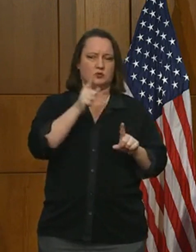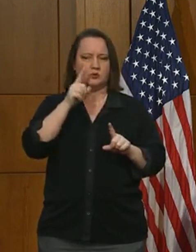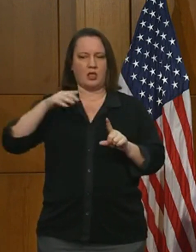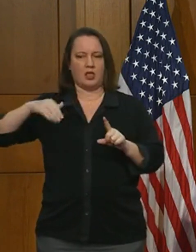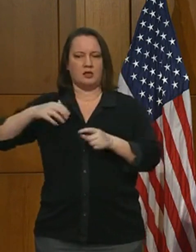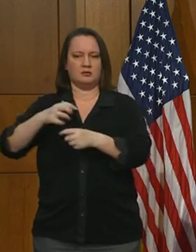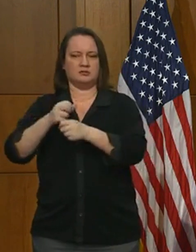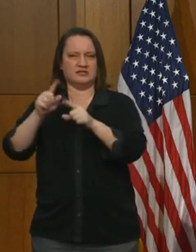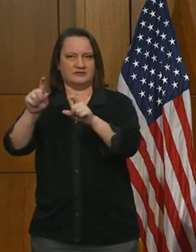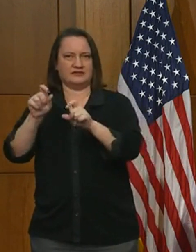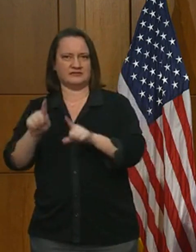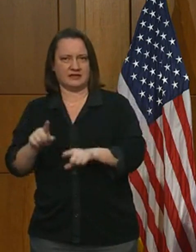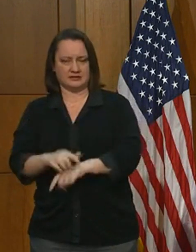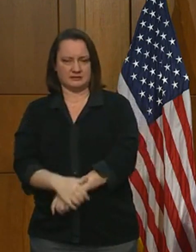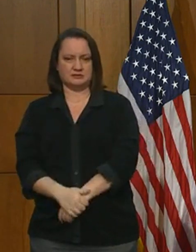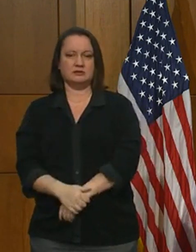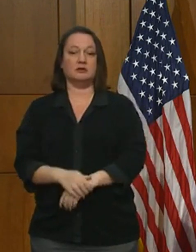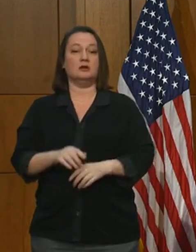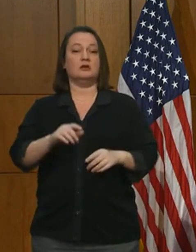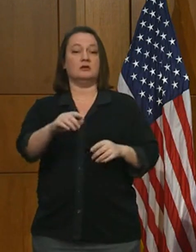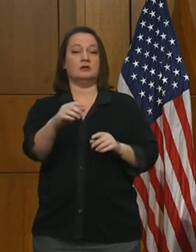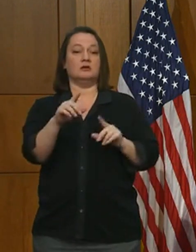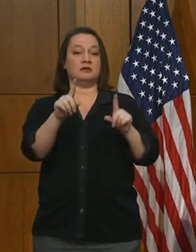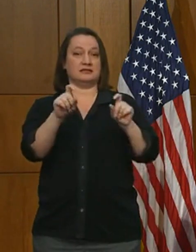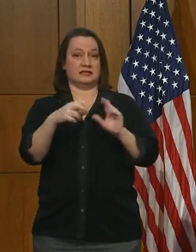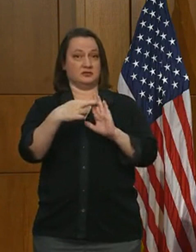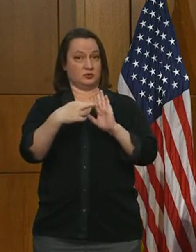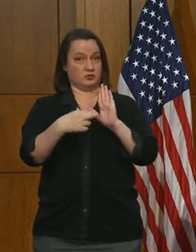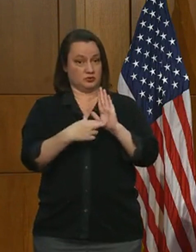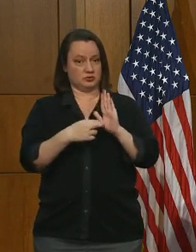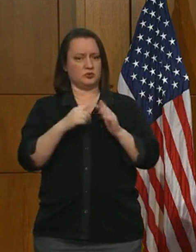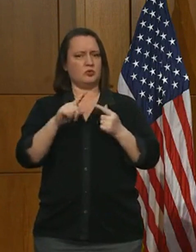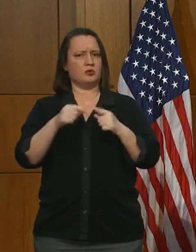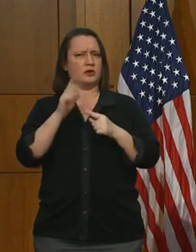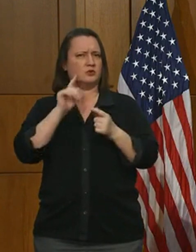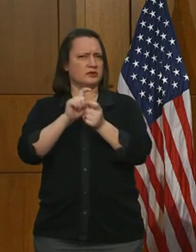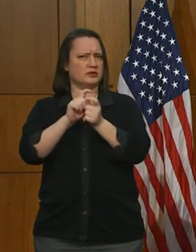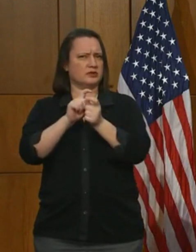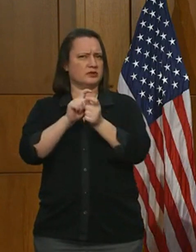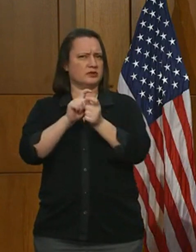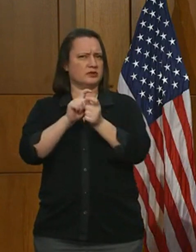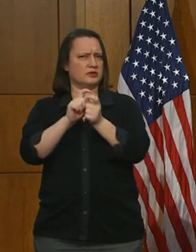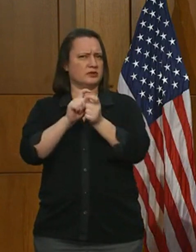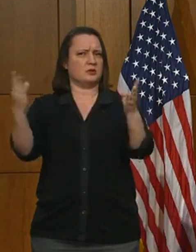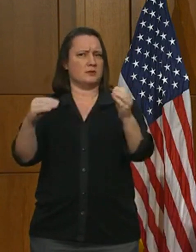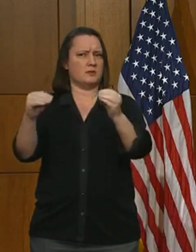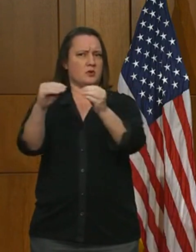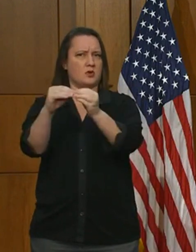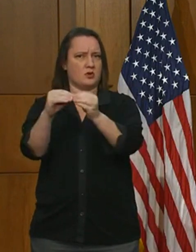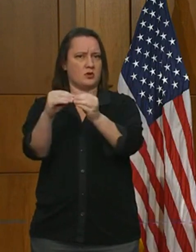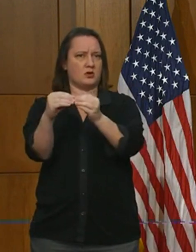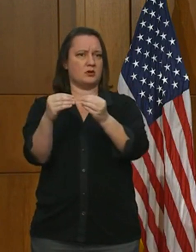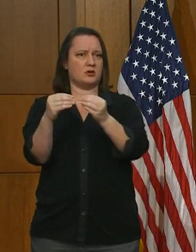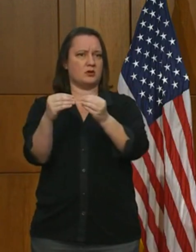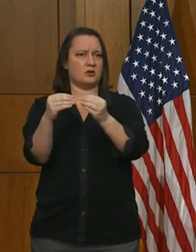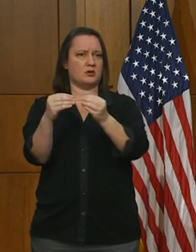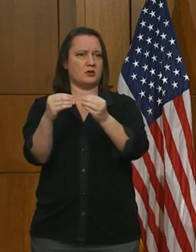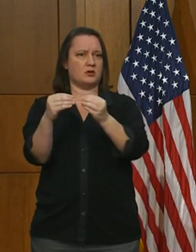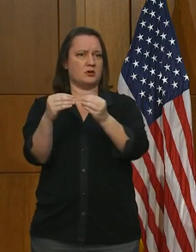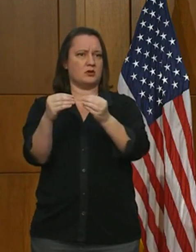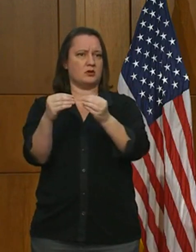what point is that going to change? As I understand it right now, we're still testing relatively high-risk folks,